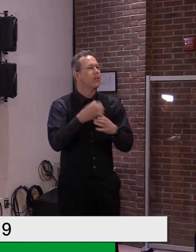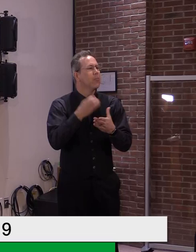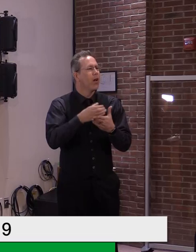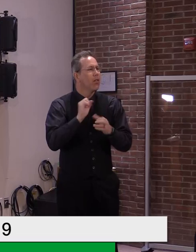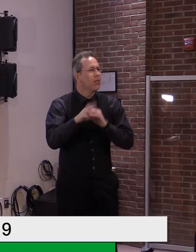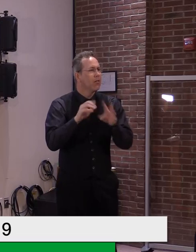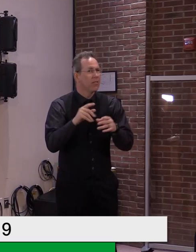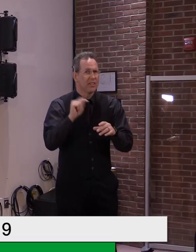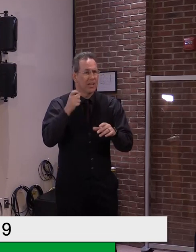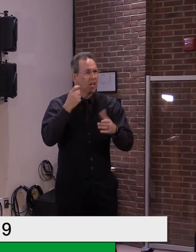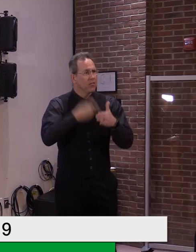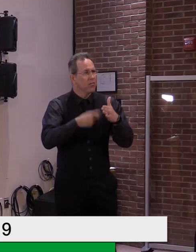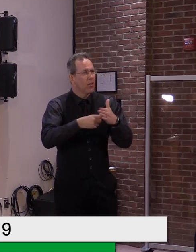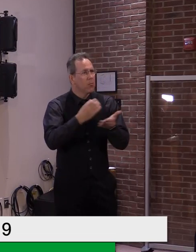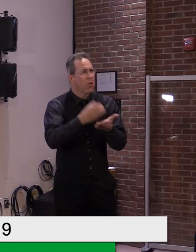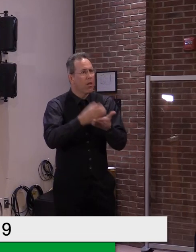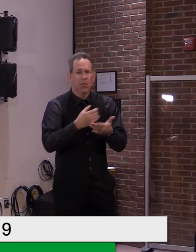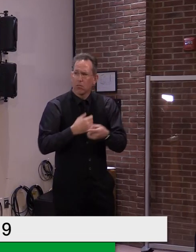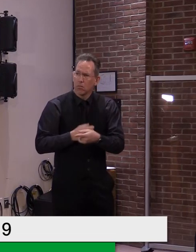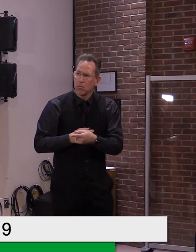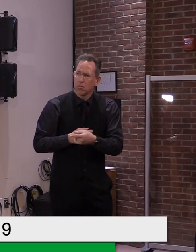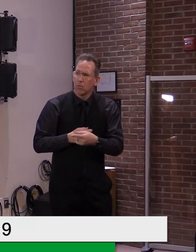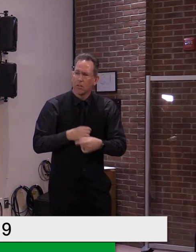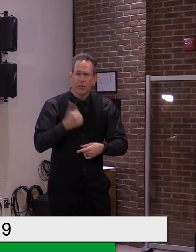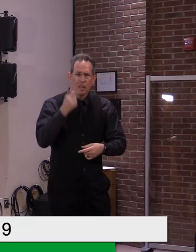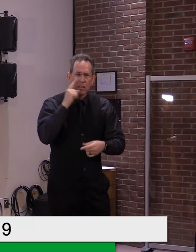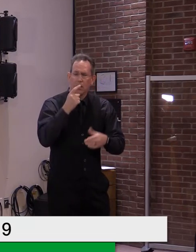and not expand it and complicate the system.